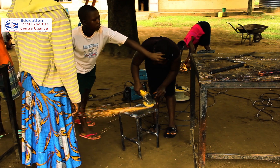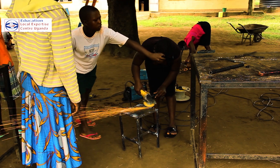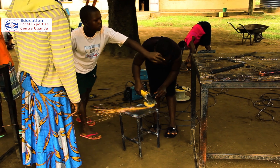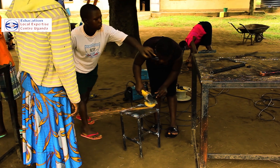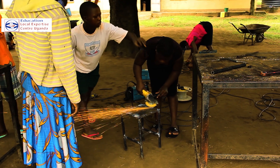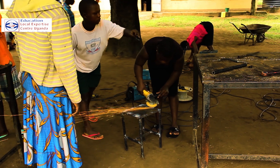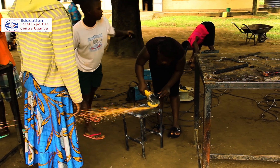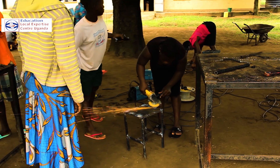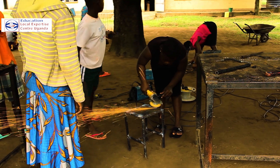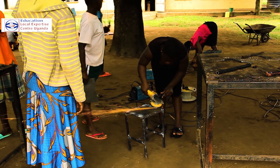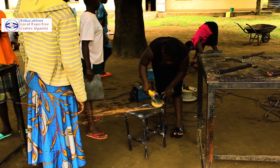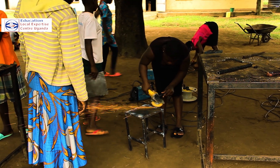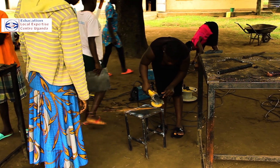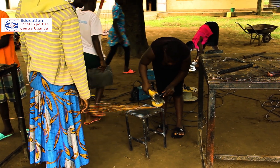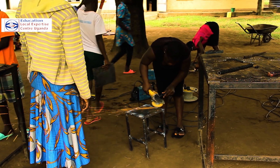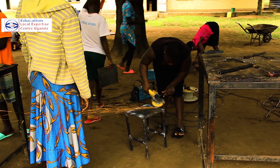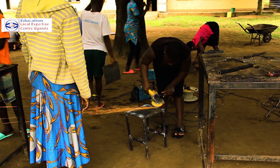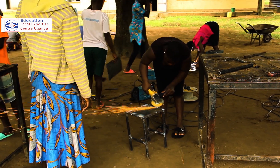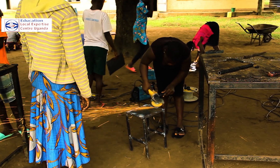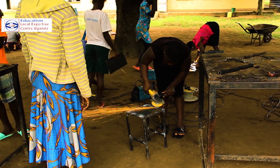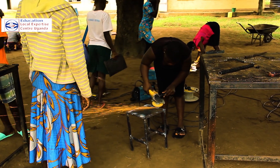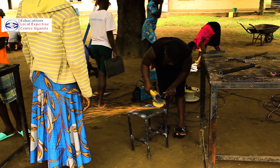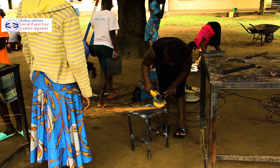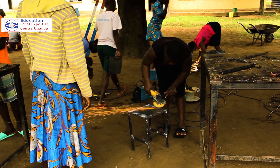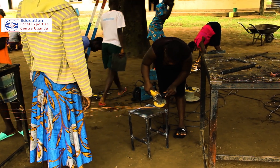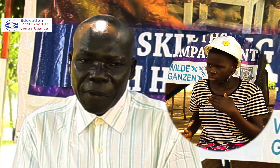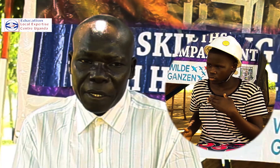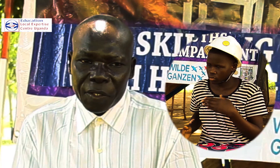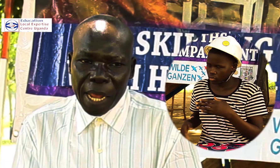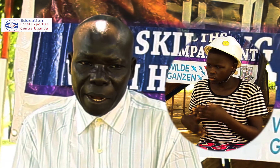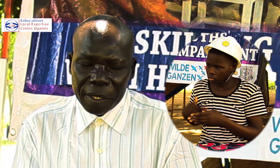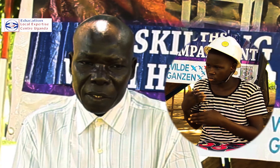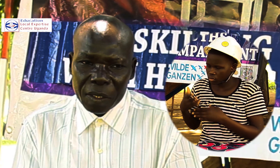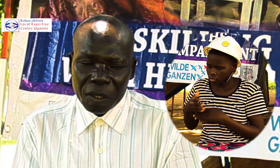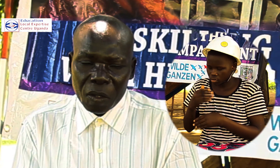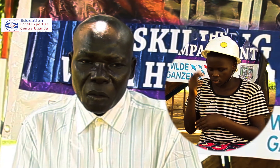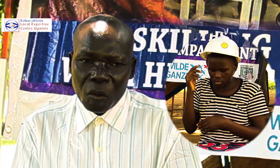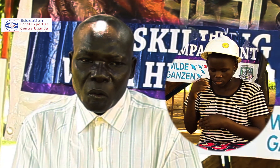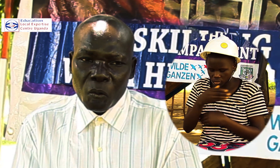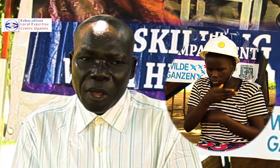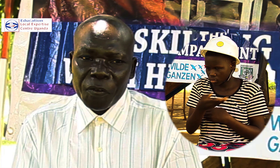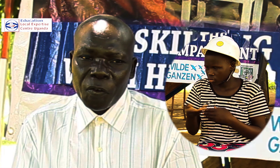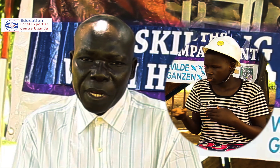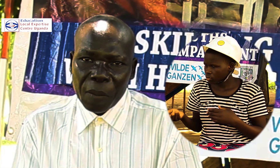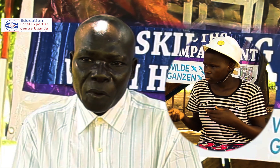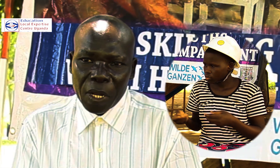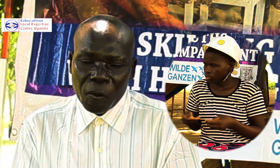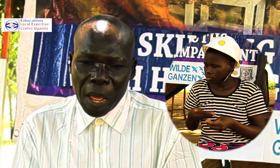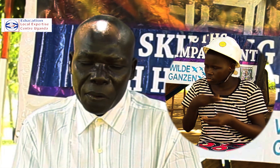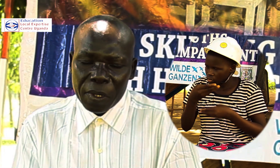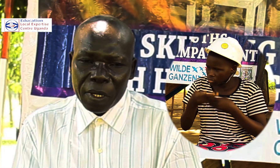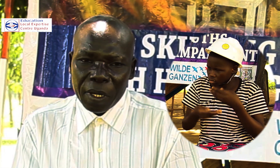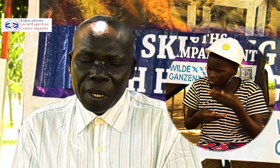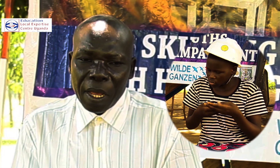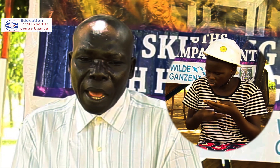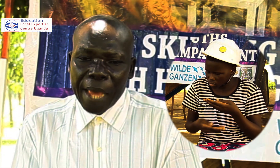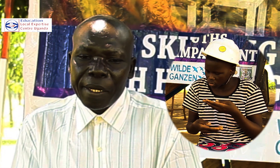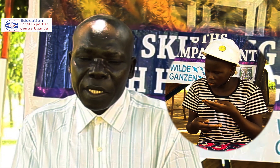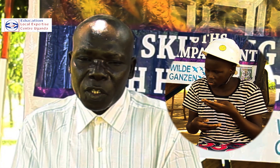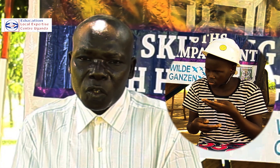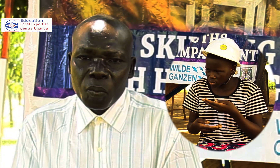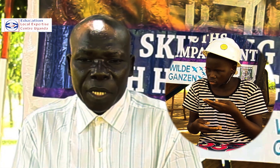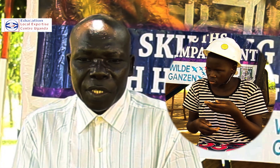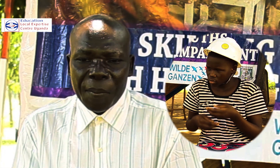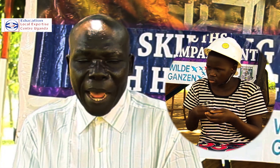At least we have tried our level best. We have identified these learners. We have trained them on the ground,